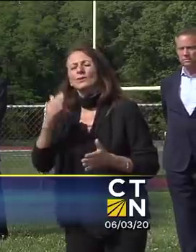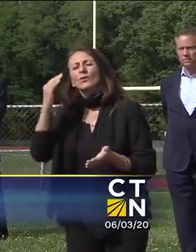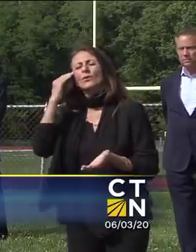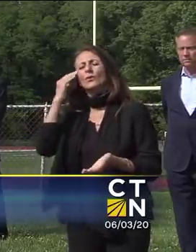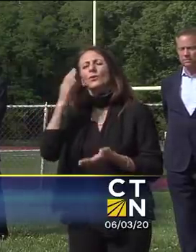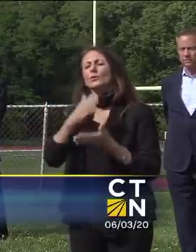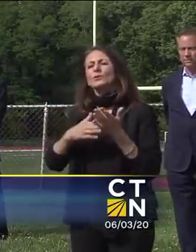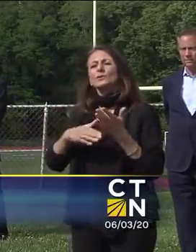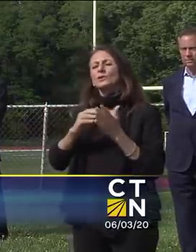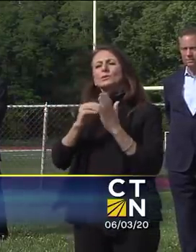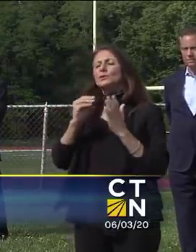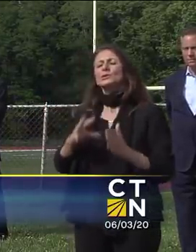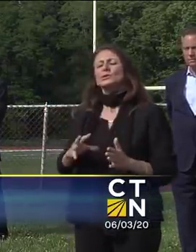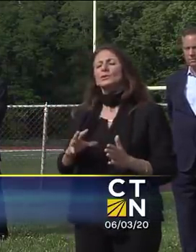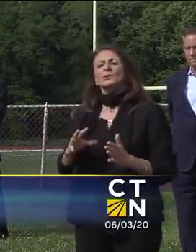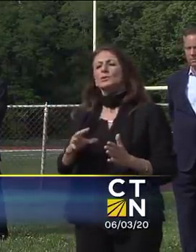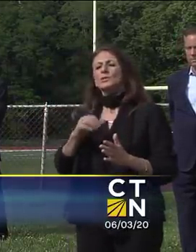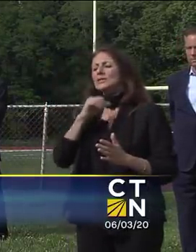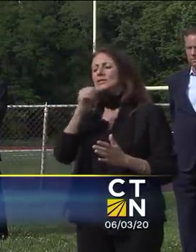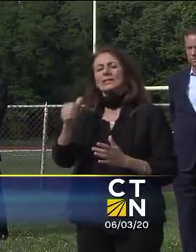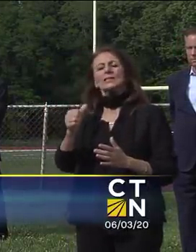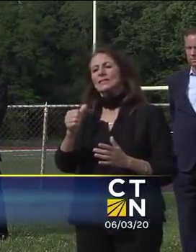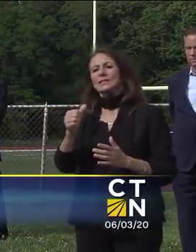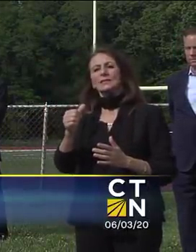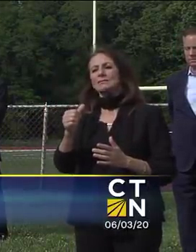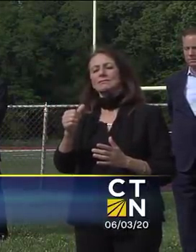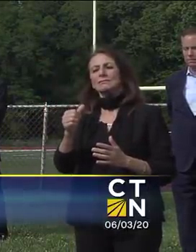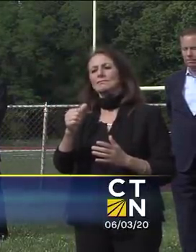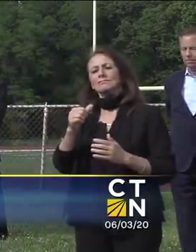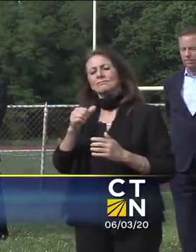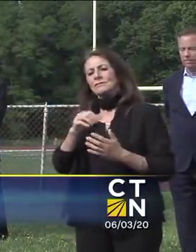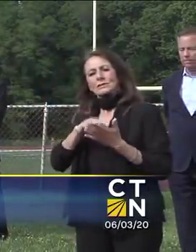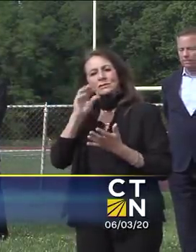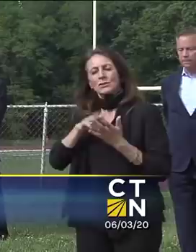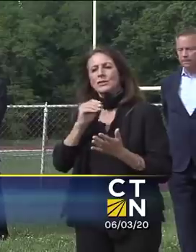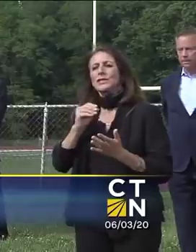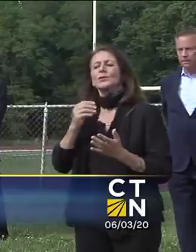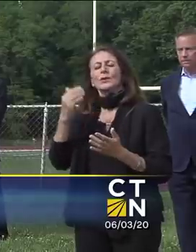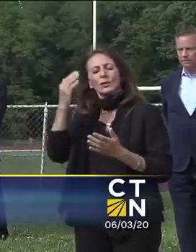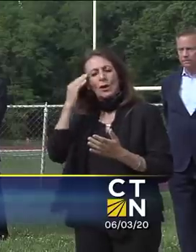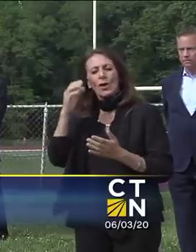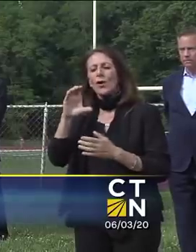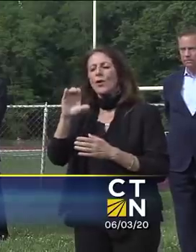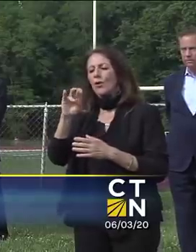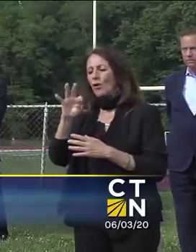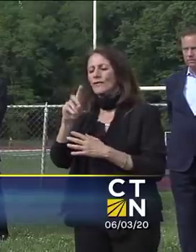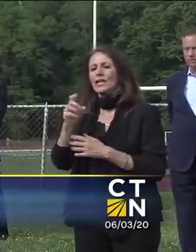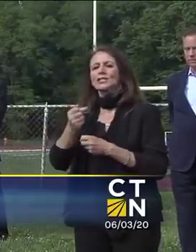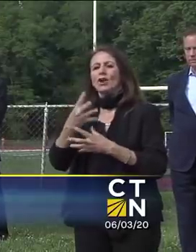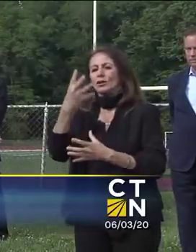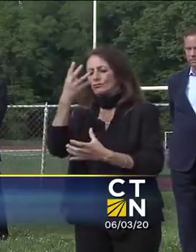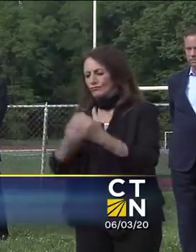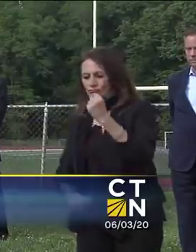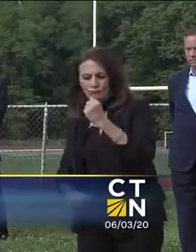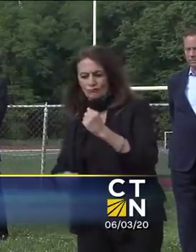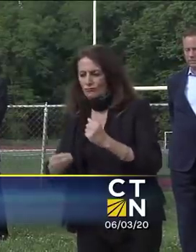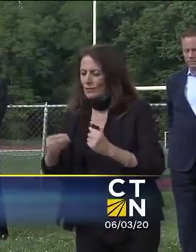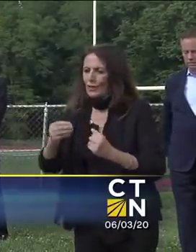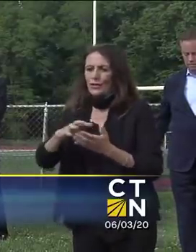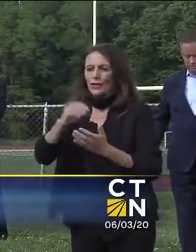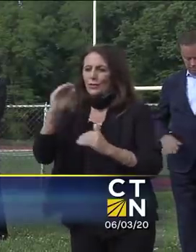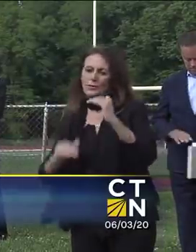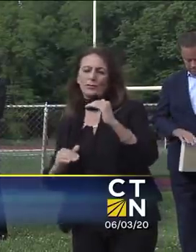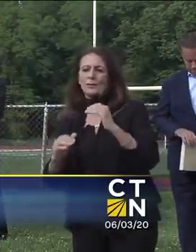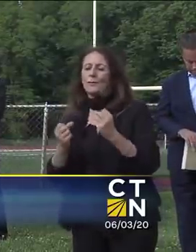that COVID-19 has exacerbated gaps in access to learning. In our